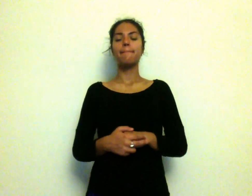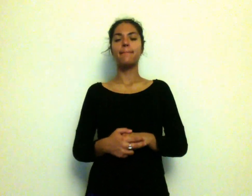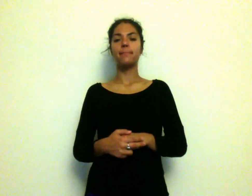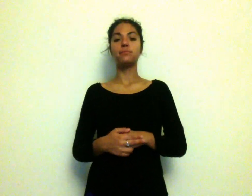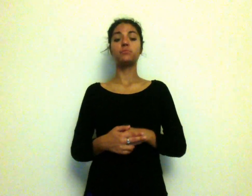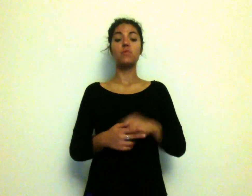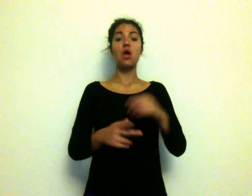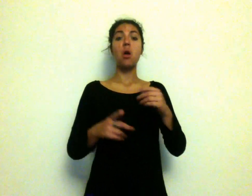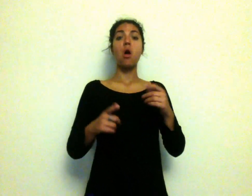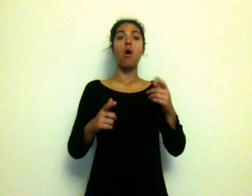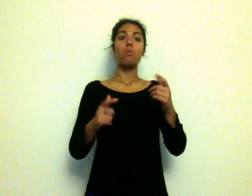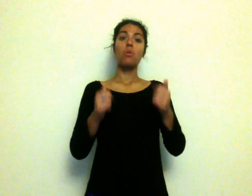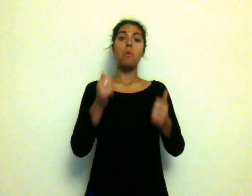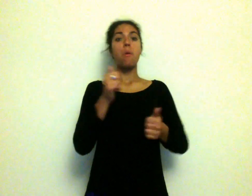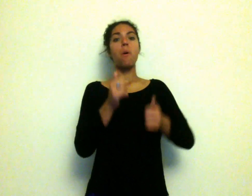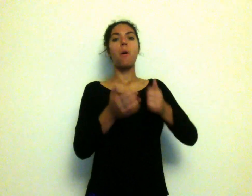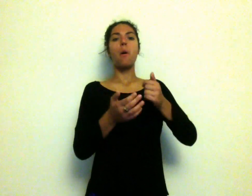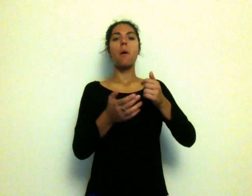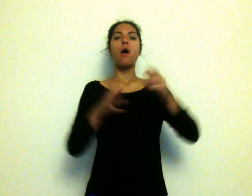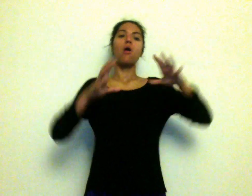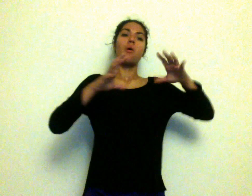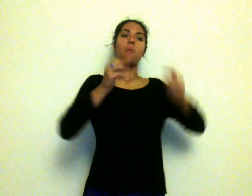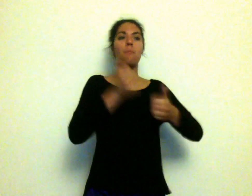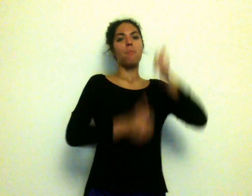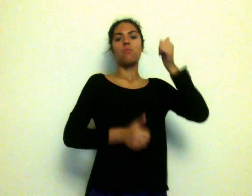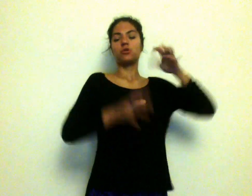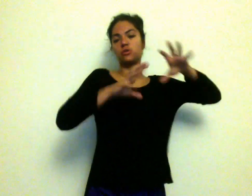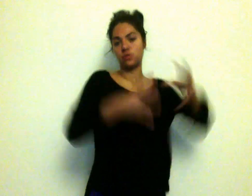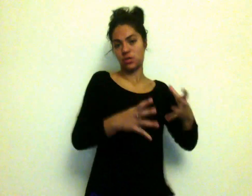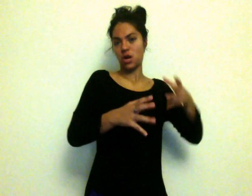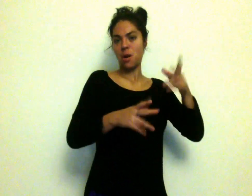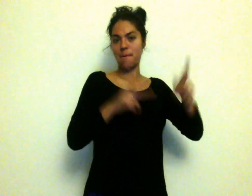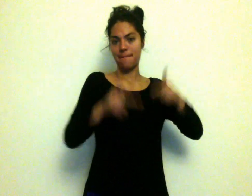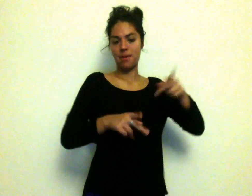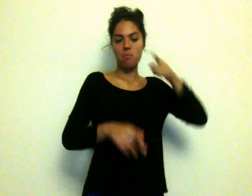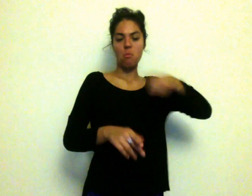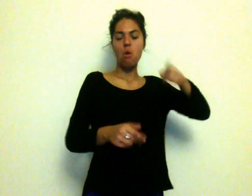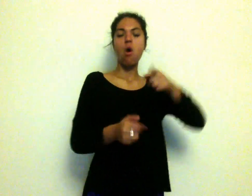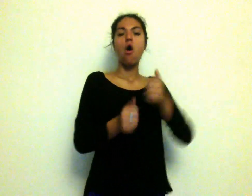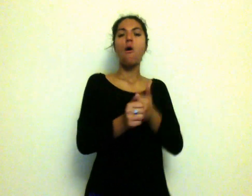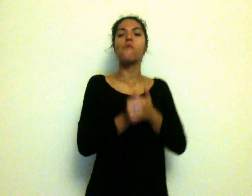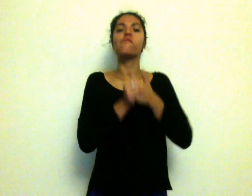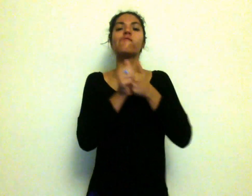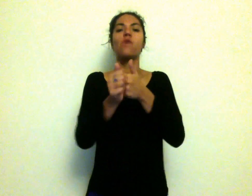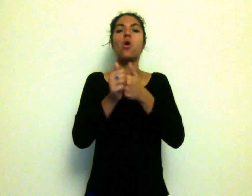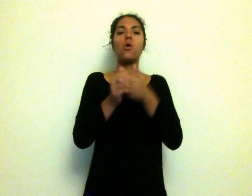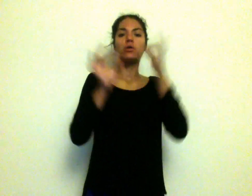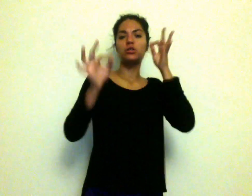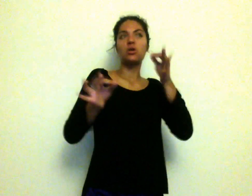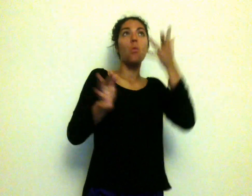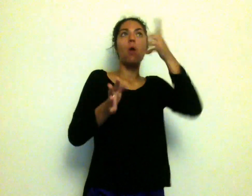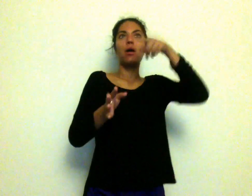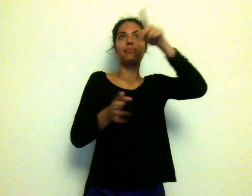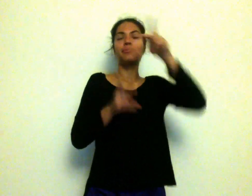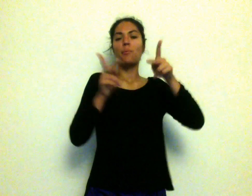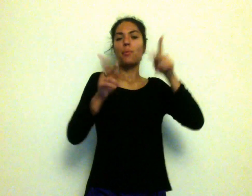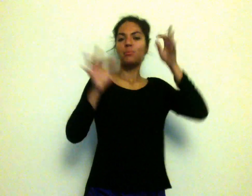level different to theirs. In secular philosophy, Marxism is an illustration. In religious worldviews, Islam is an illustration of